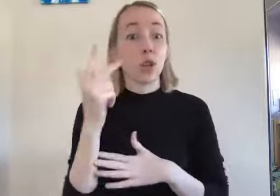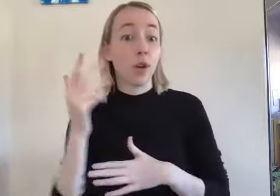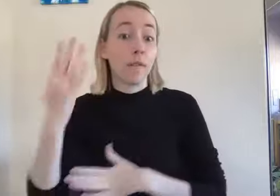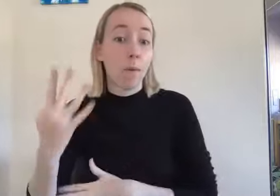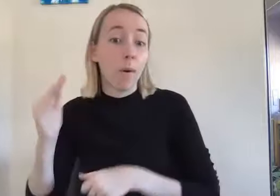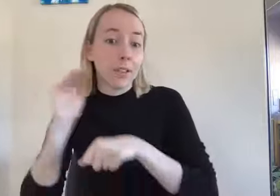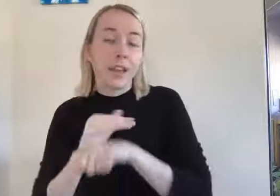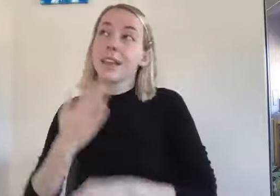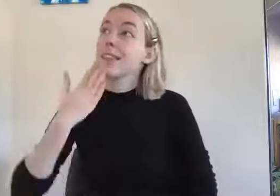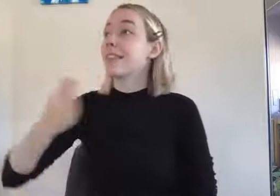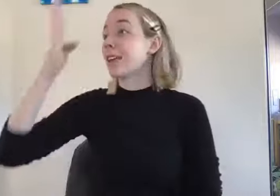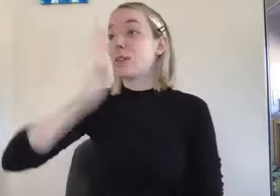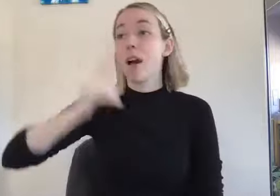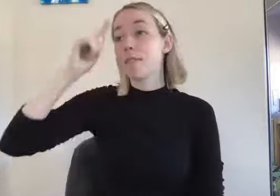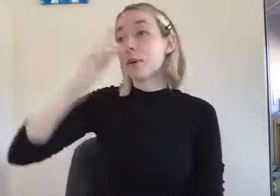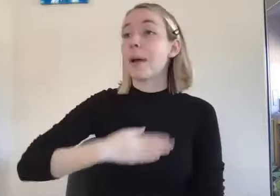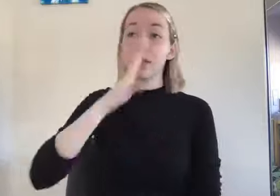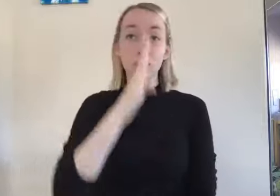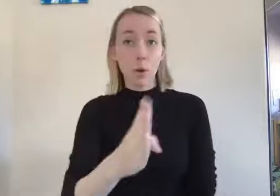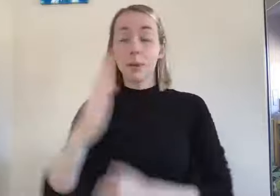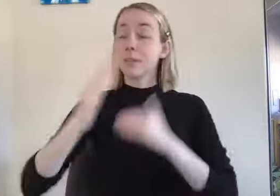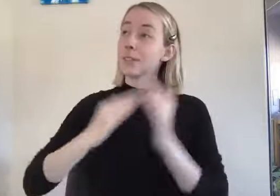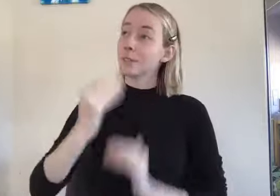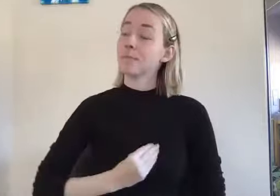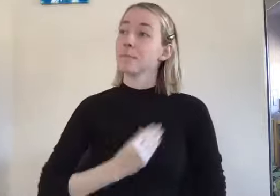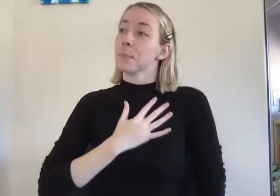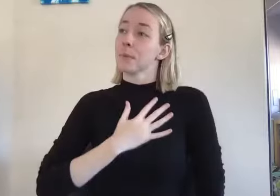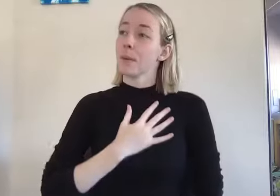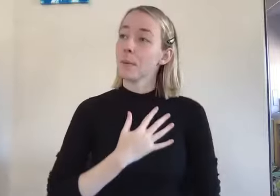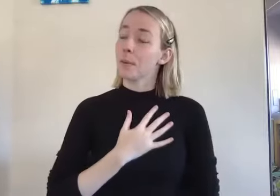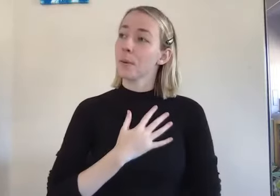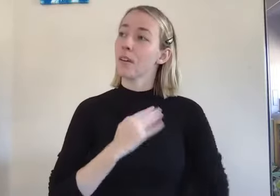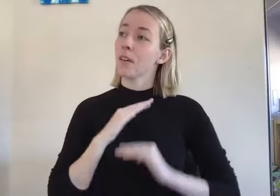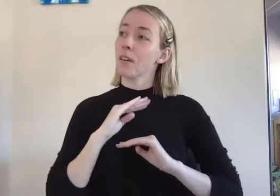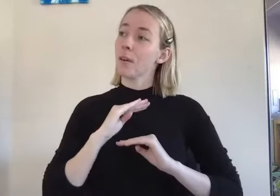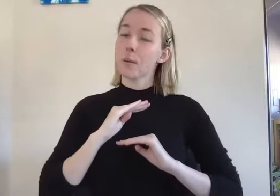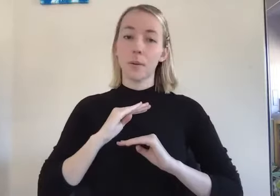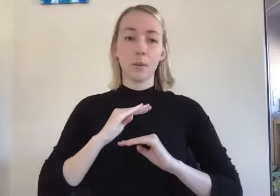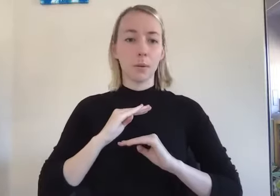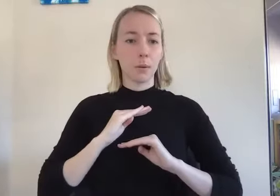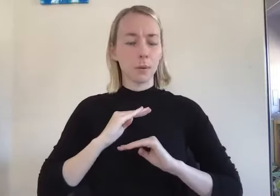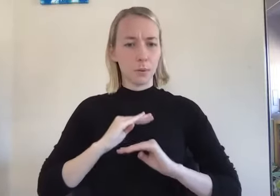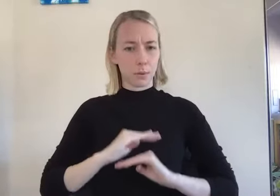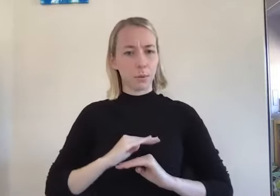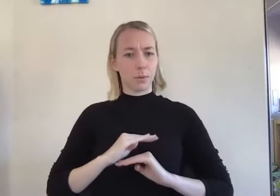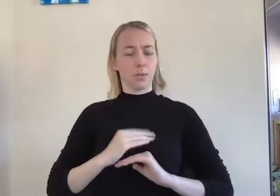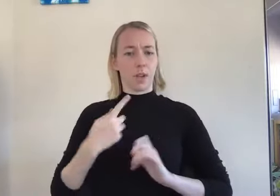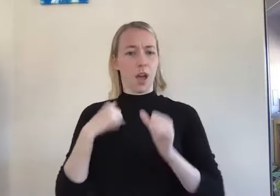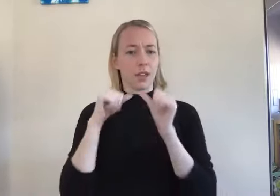about the third or fourth night that I said, thank you, God, for my sobriety, a comfort, a kind of a calm came over me. And I just kept doing